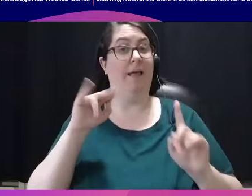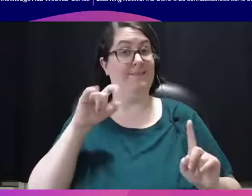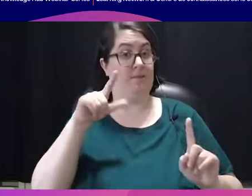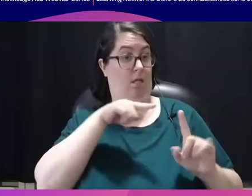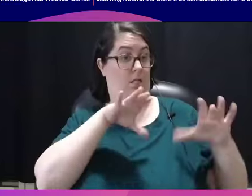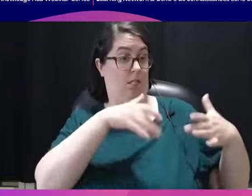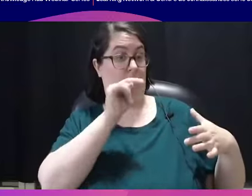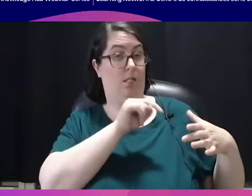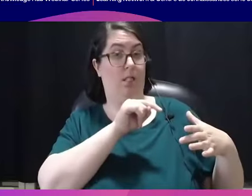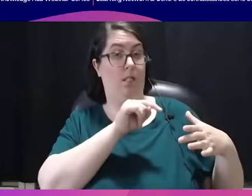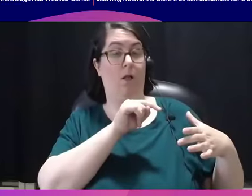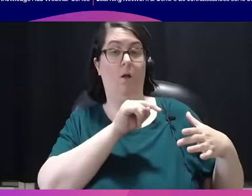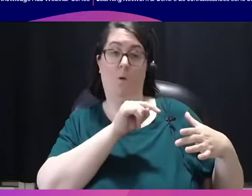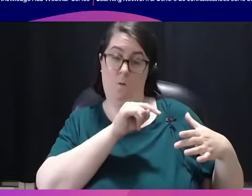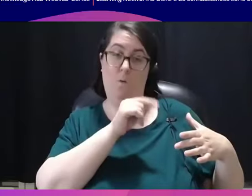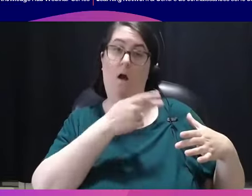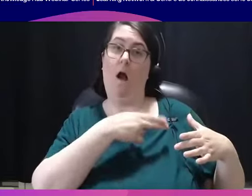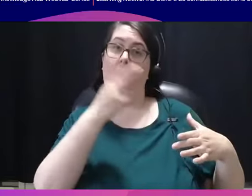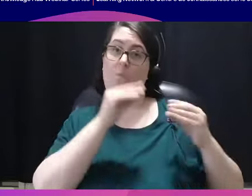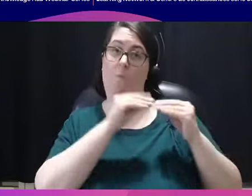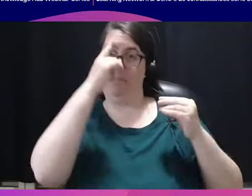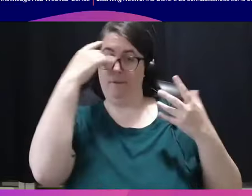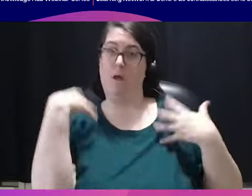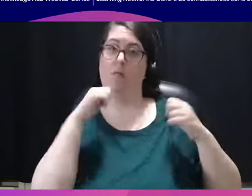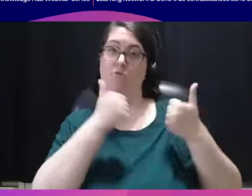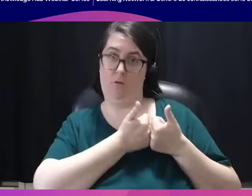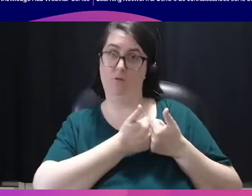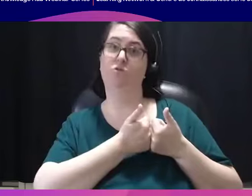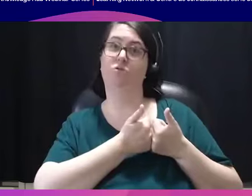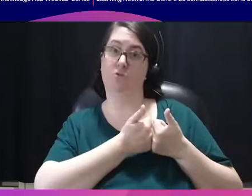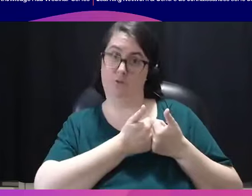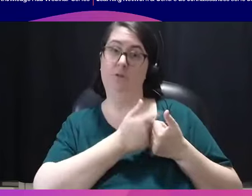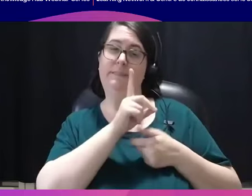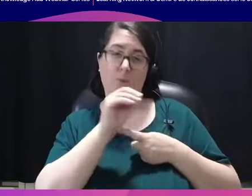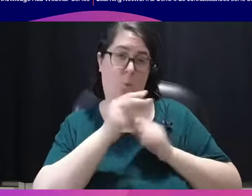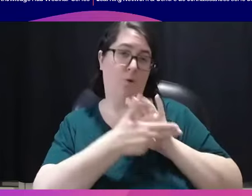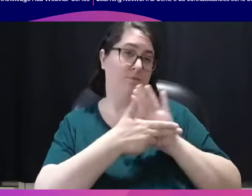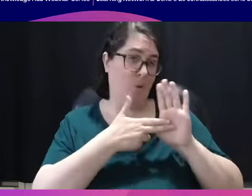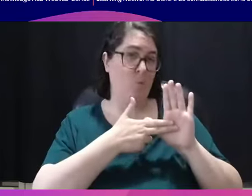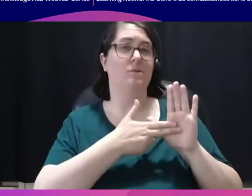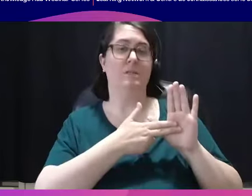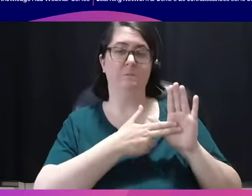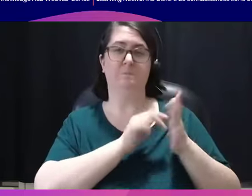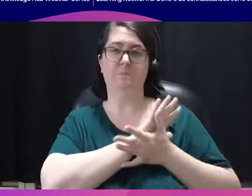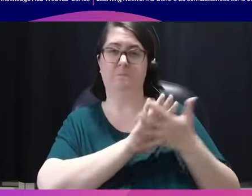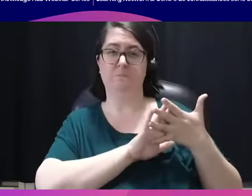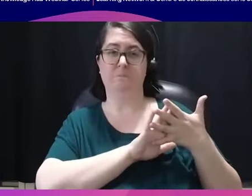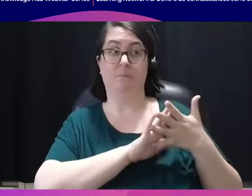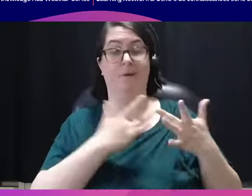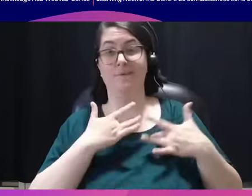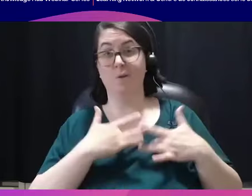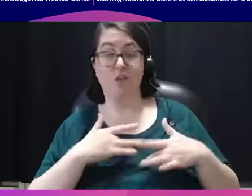have significantly higher rates of mental health challenges and disorders and diagnoses,